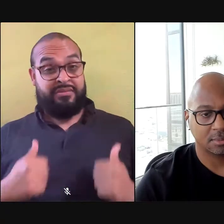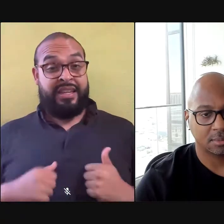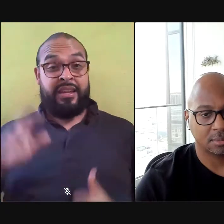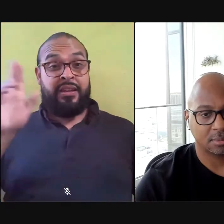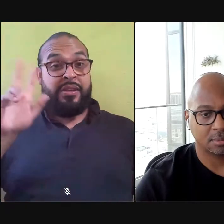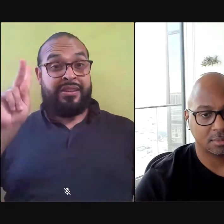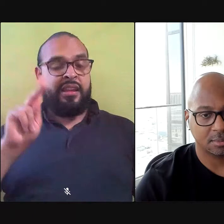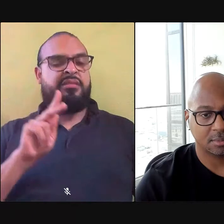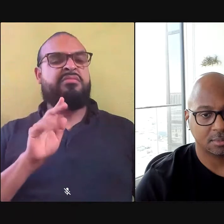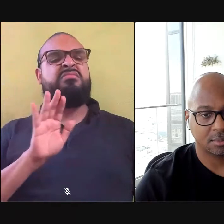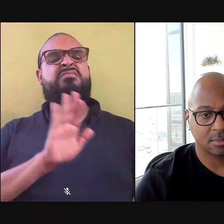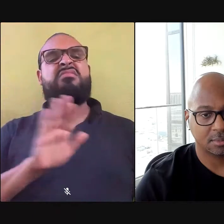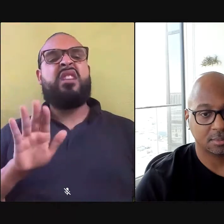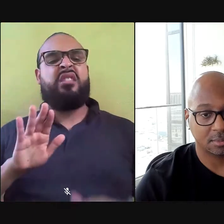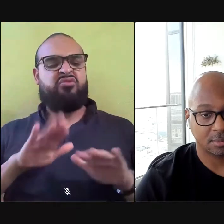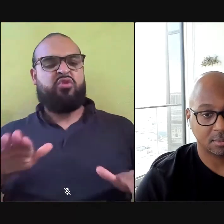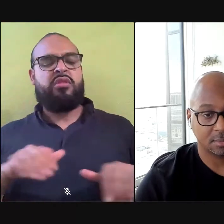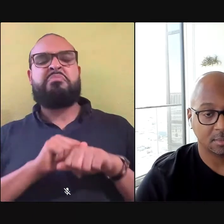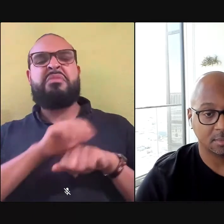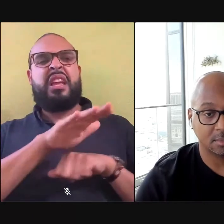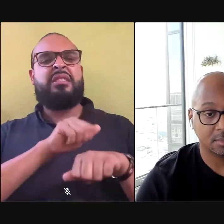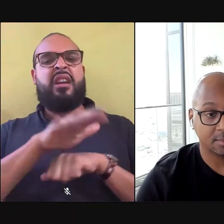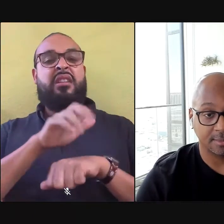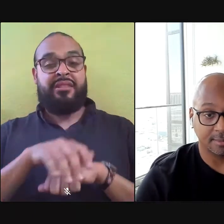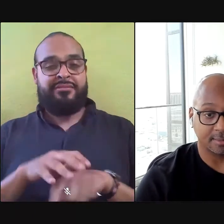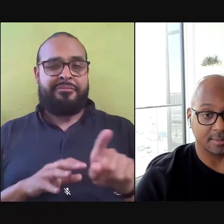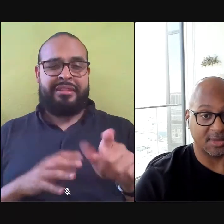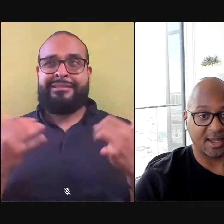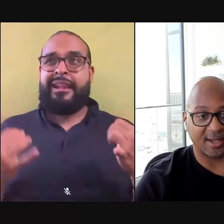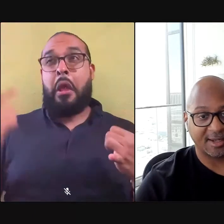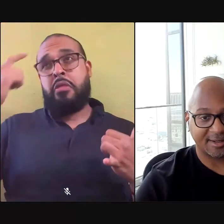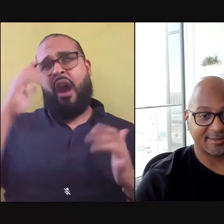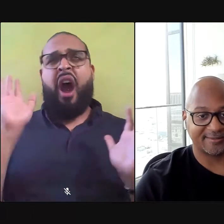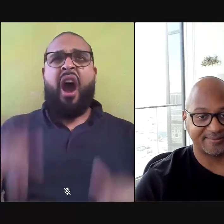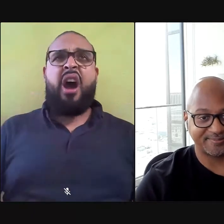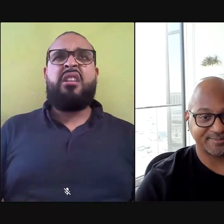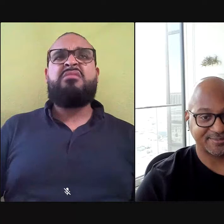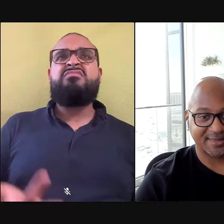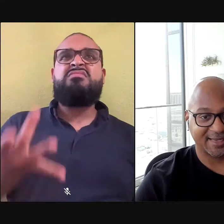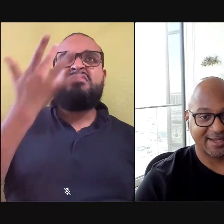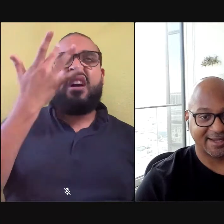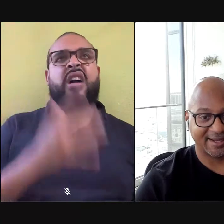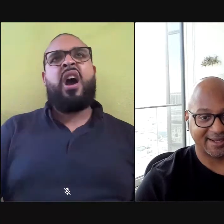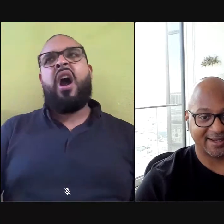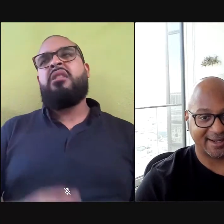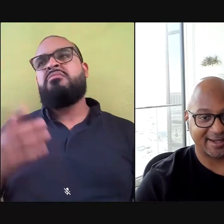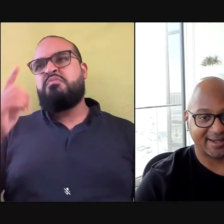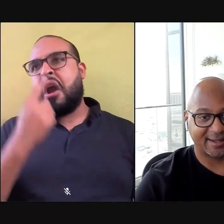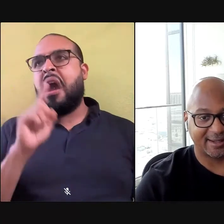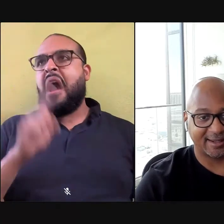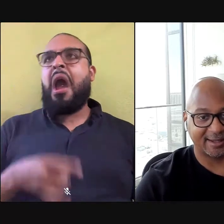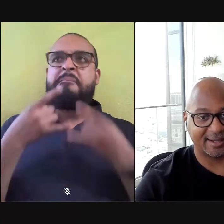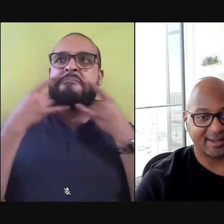for years. Forget about needing to wear masks. If you know what I'm saying. People don't want to even wear a mask.